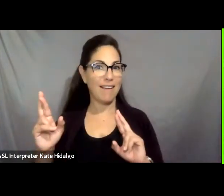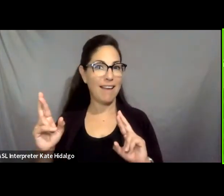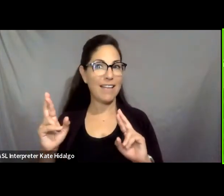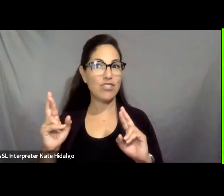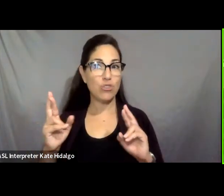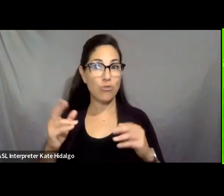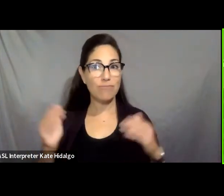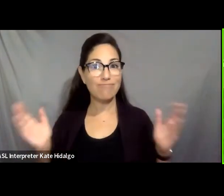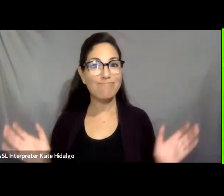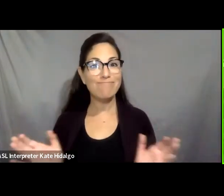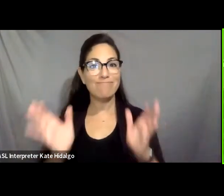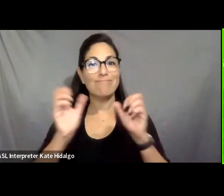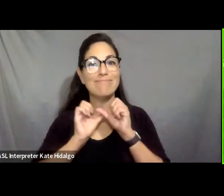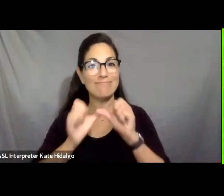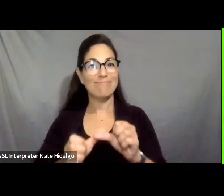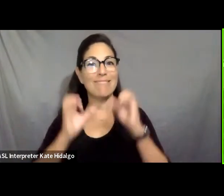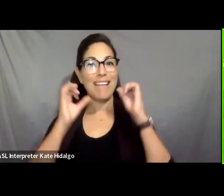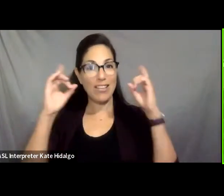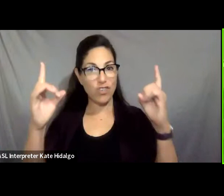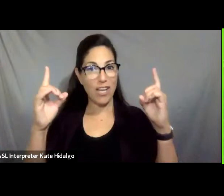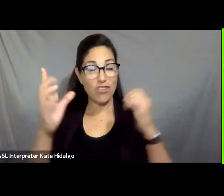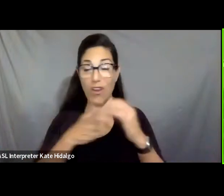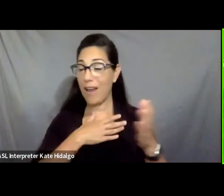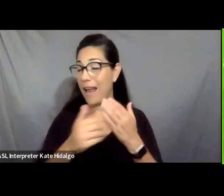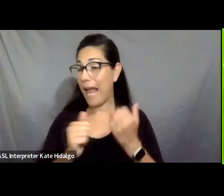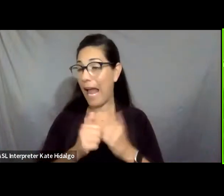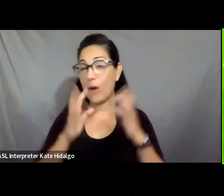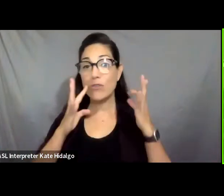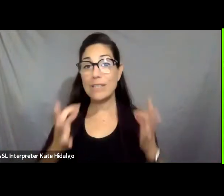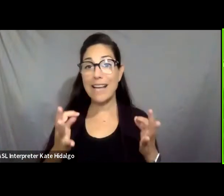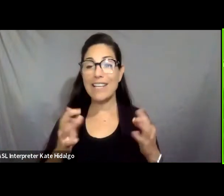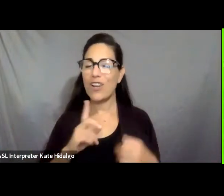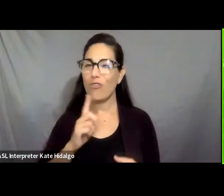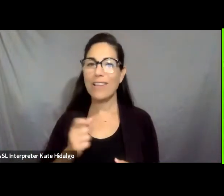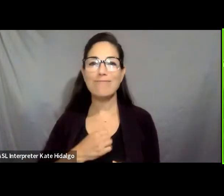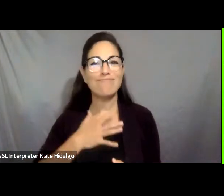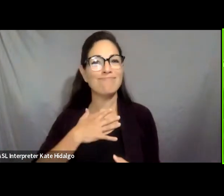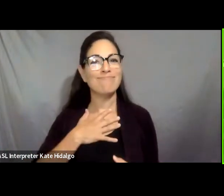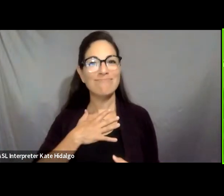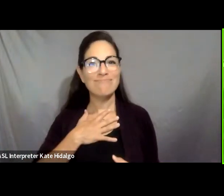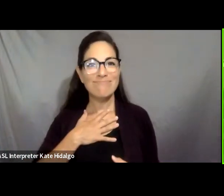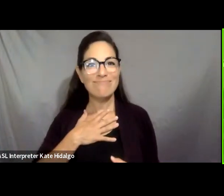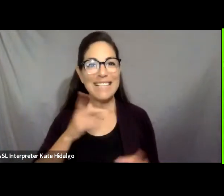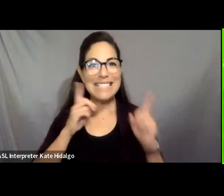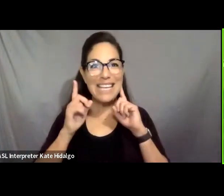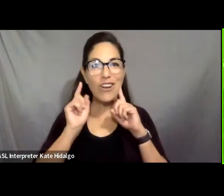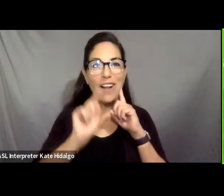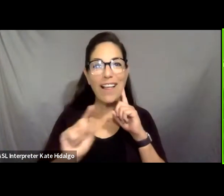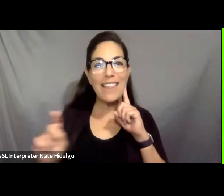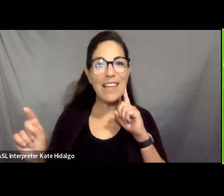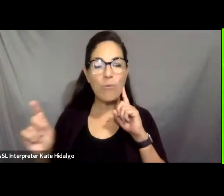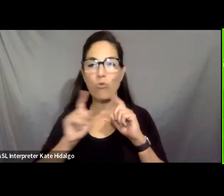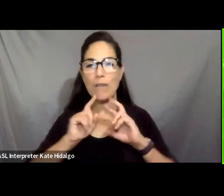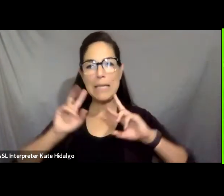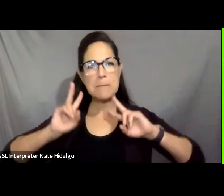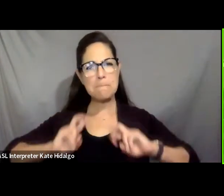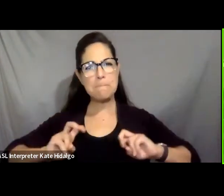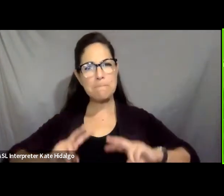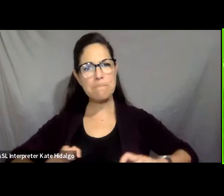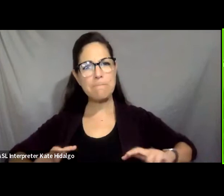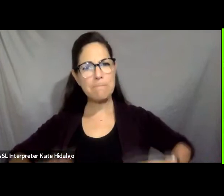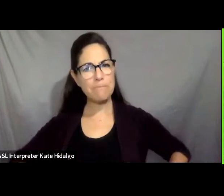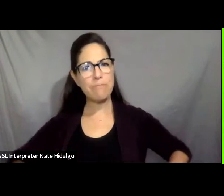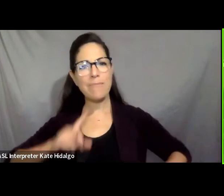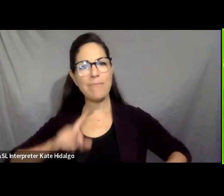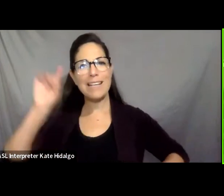education in whatever manner you choose. So it's just really inspirational to hear them really kind of dig in and say